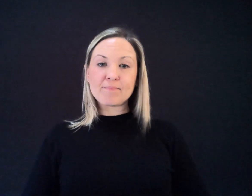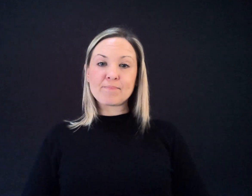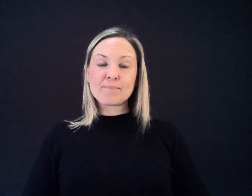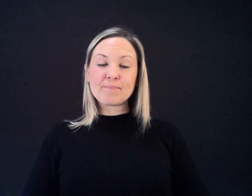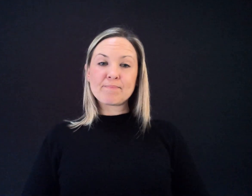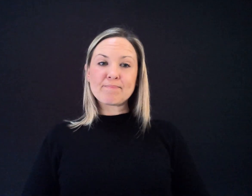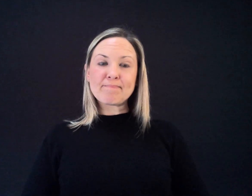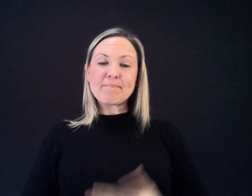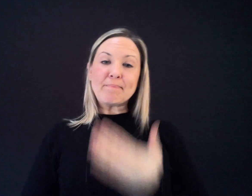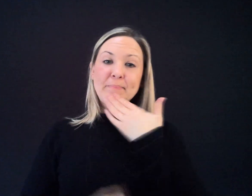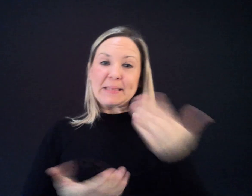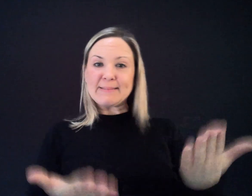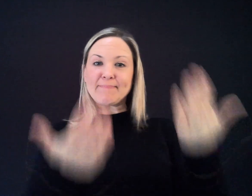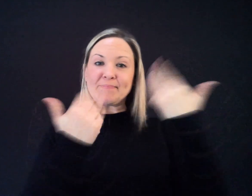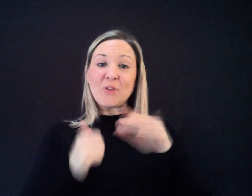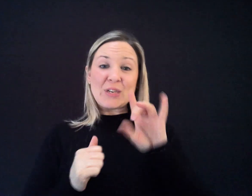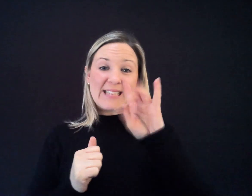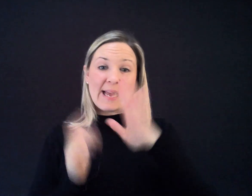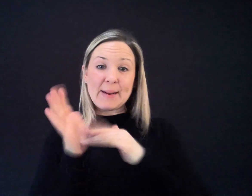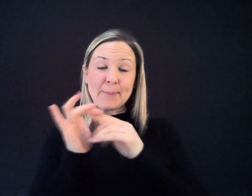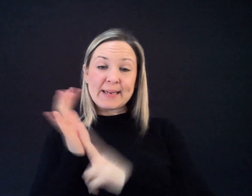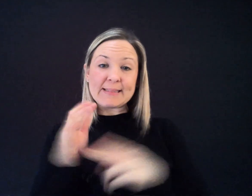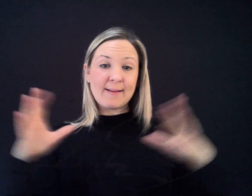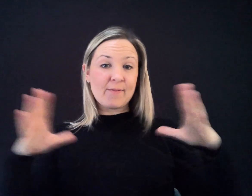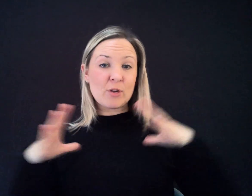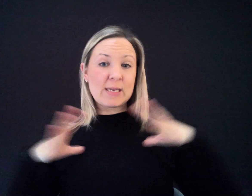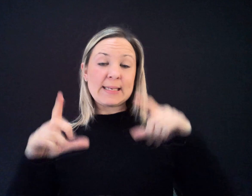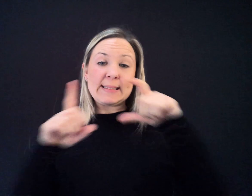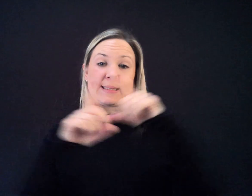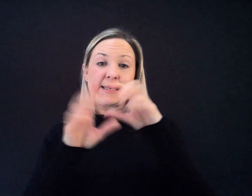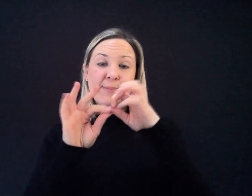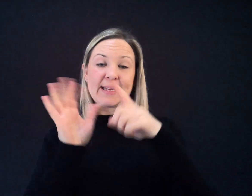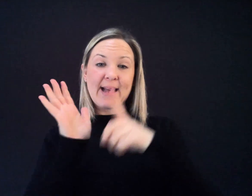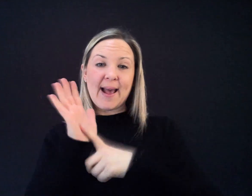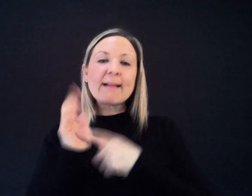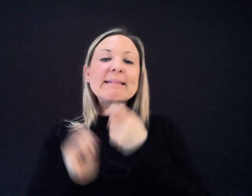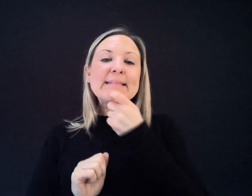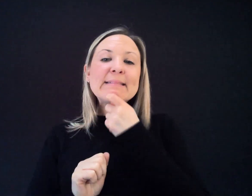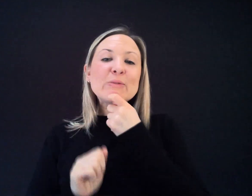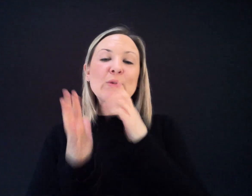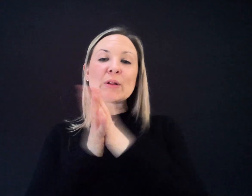Join us for 10 minutes in our free DBL mini webinar introducing the ICF on